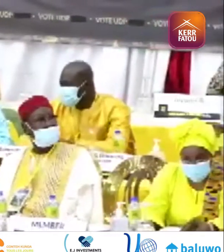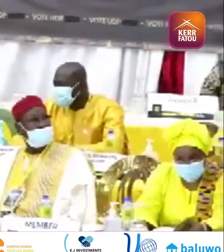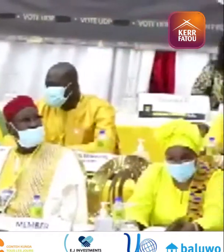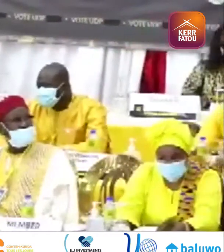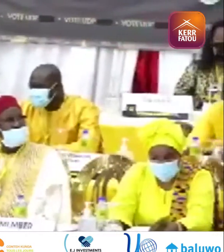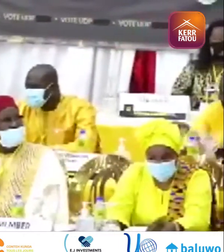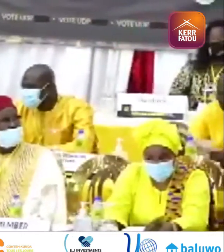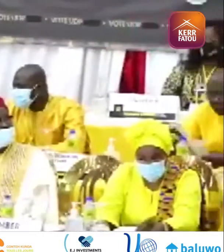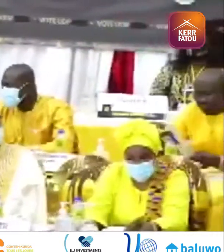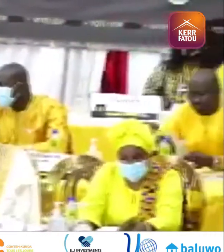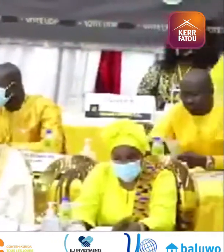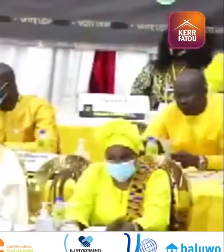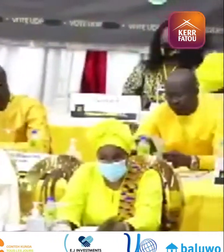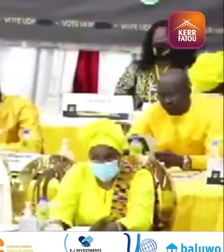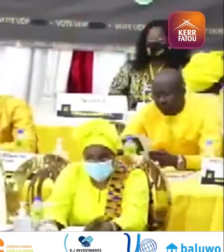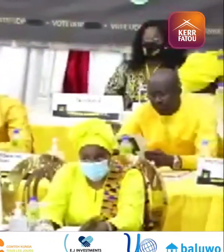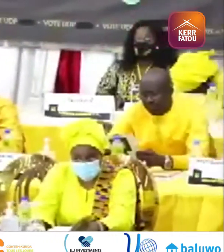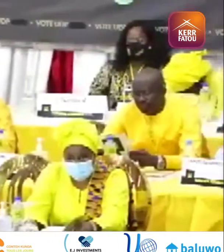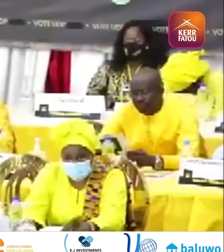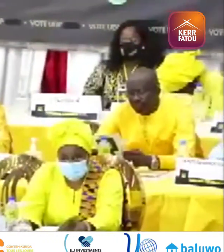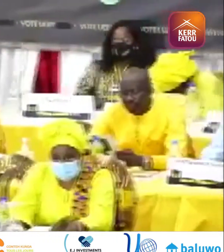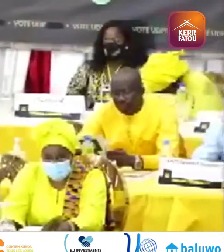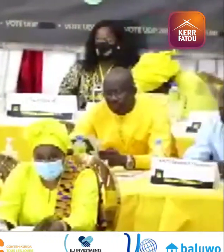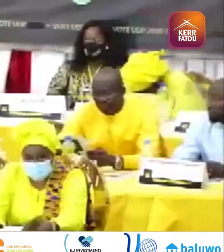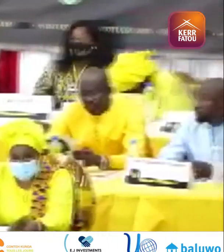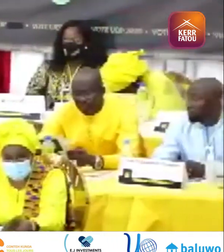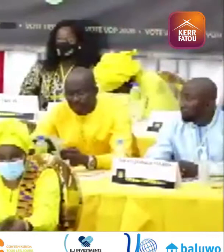embarked on some humanitarian visits